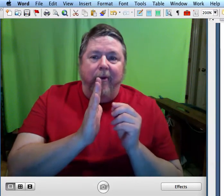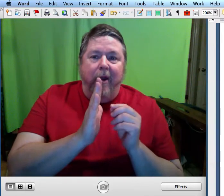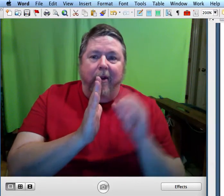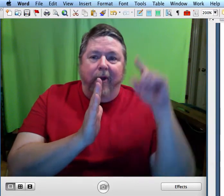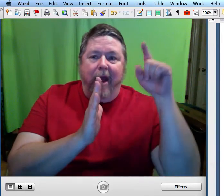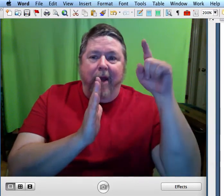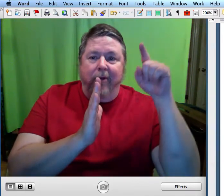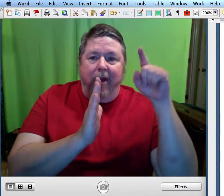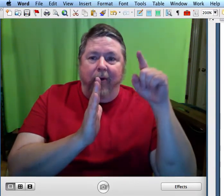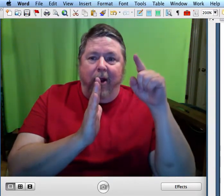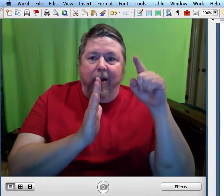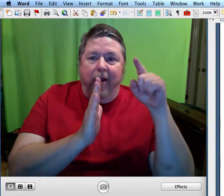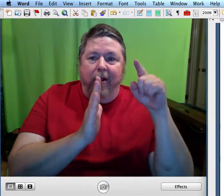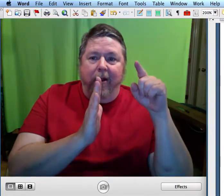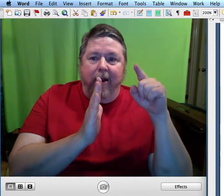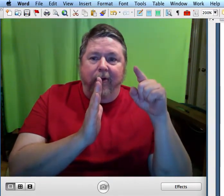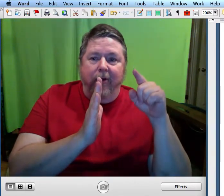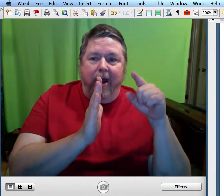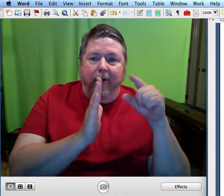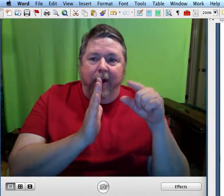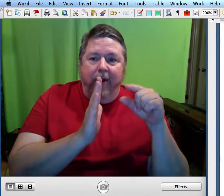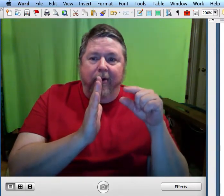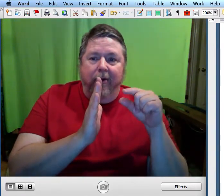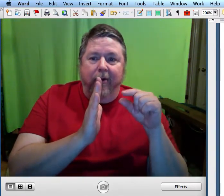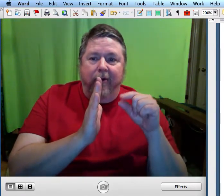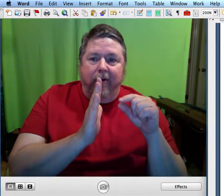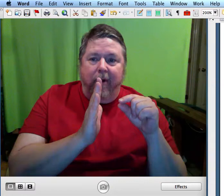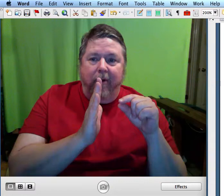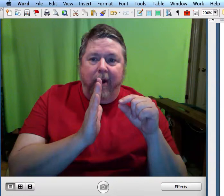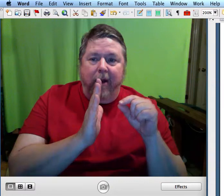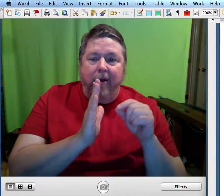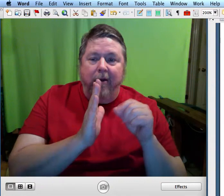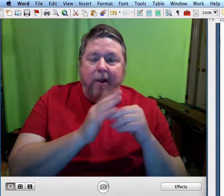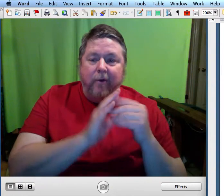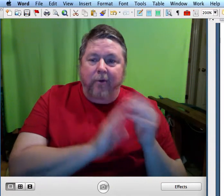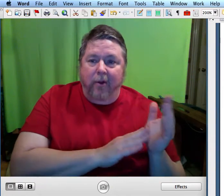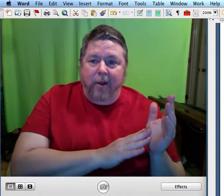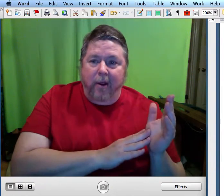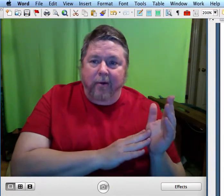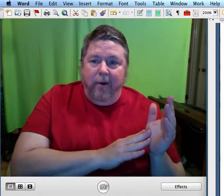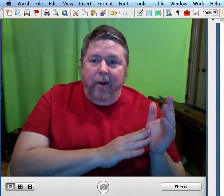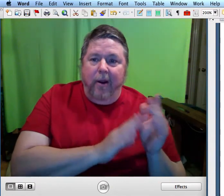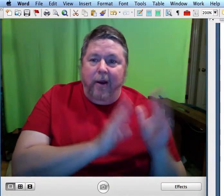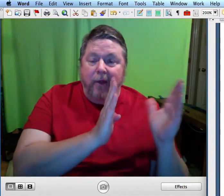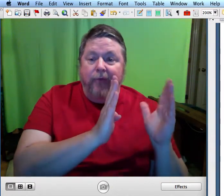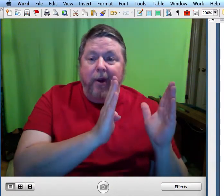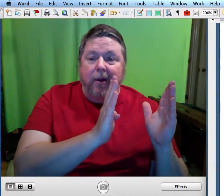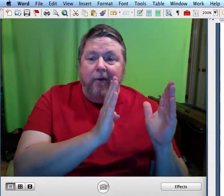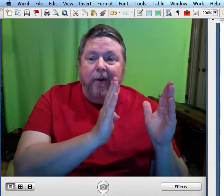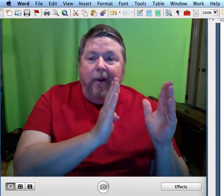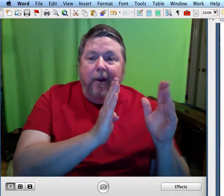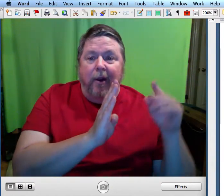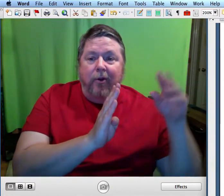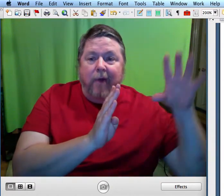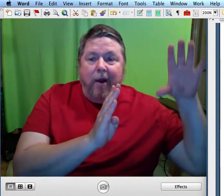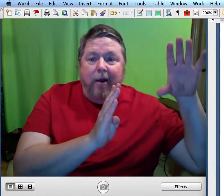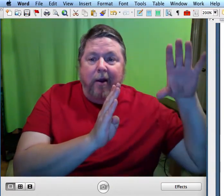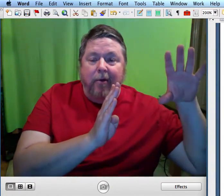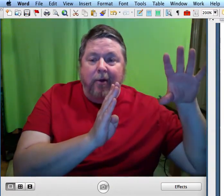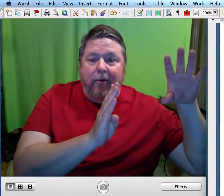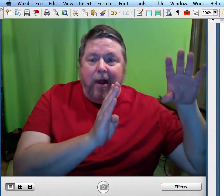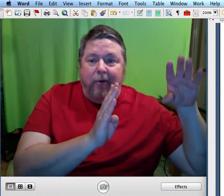moments, there's a countdown clock that counts you down to 0, and then they start talking again. And then they freeze. And you've